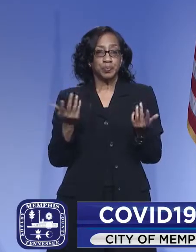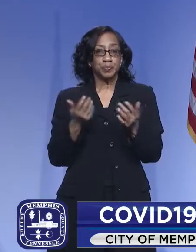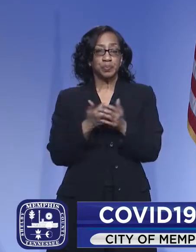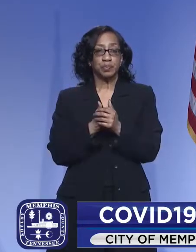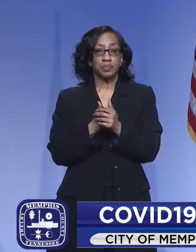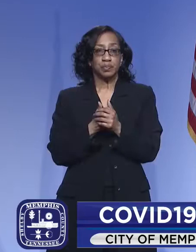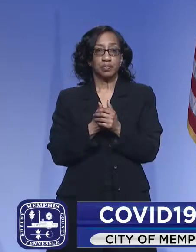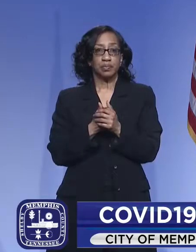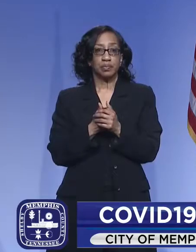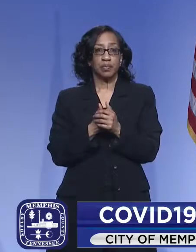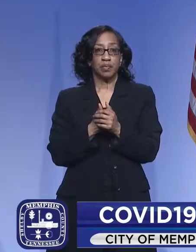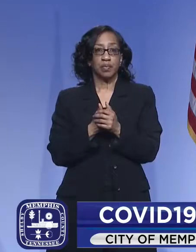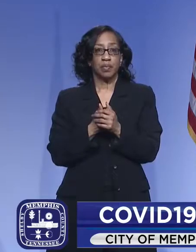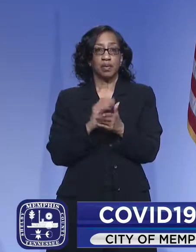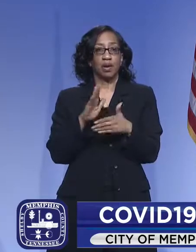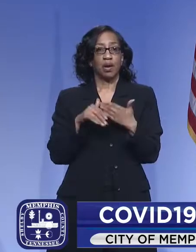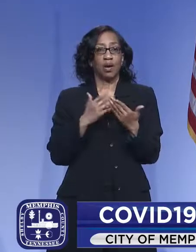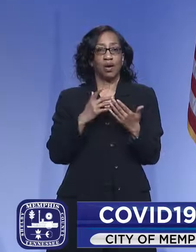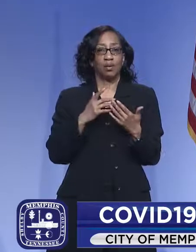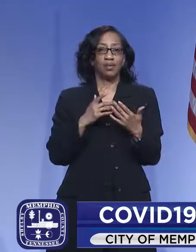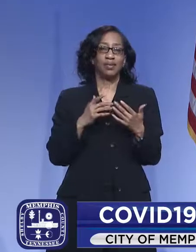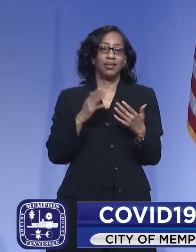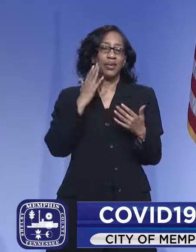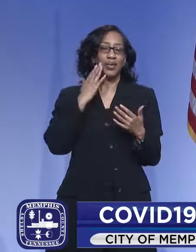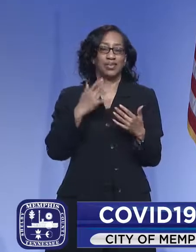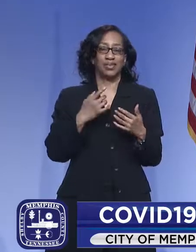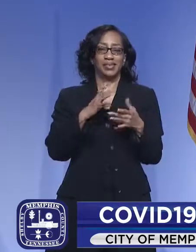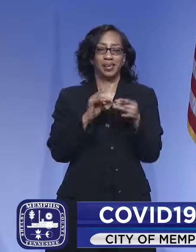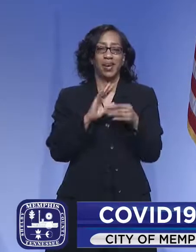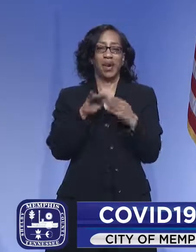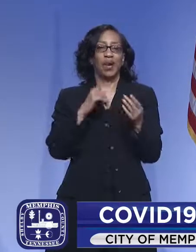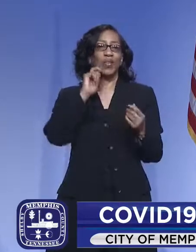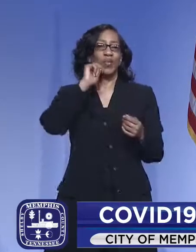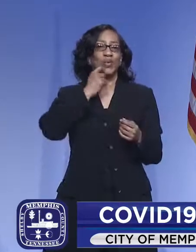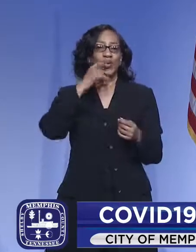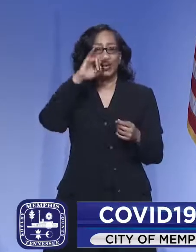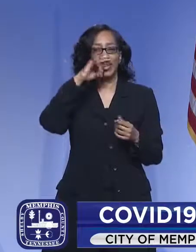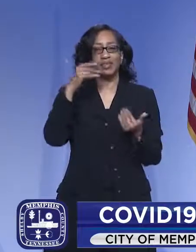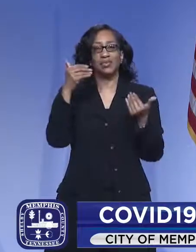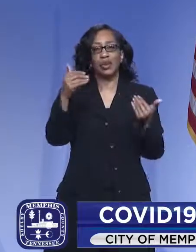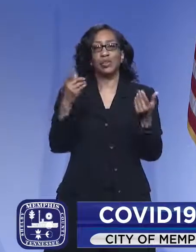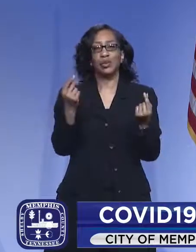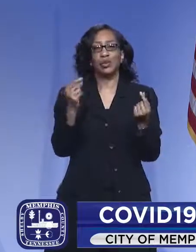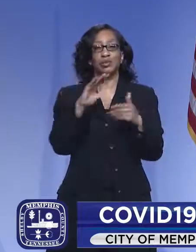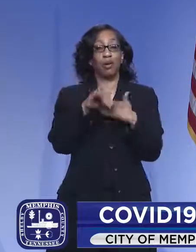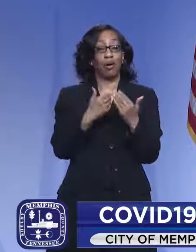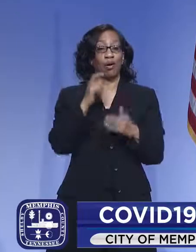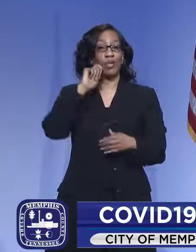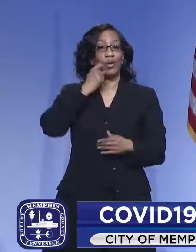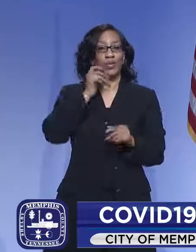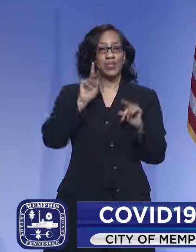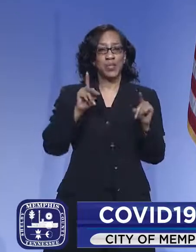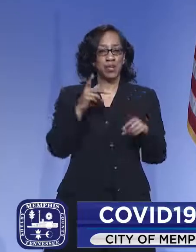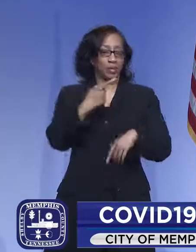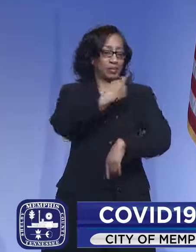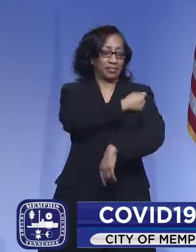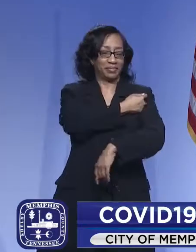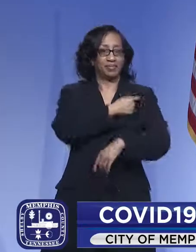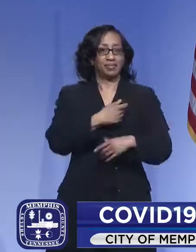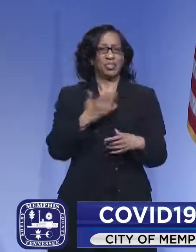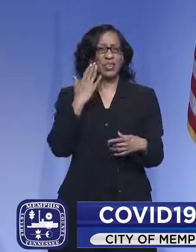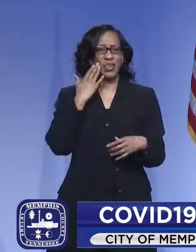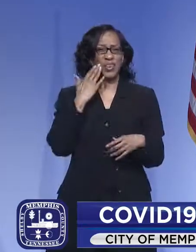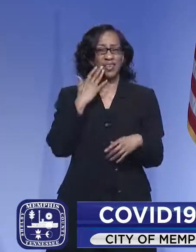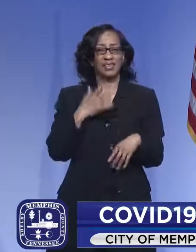our age would say all the cool kids are doing it, right? So everybody, if you're a cool kid, go get your vaccine. That's what everybody's doing. And I like what your mom told